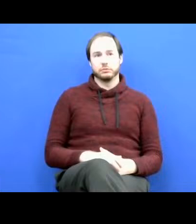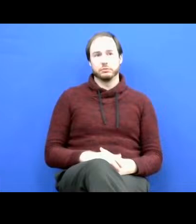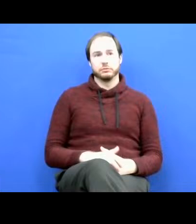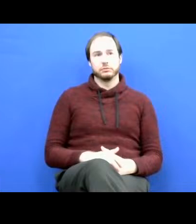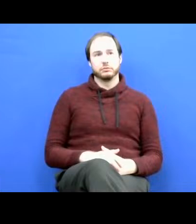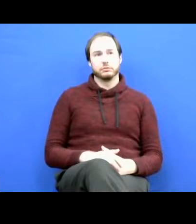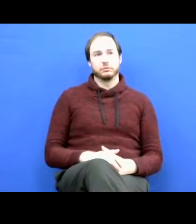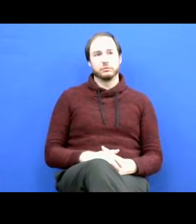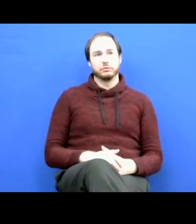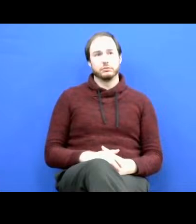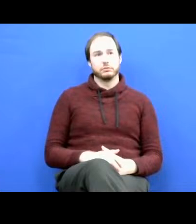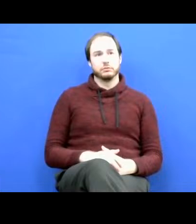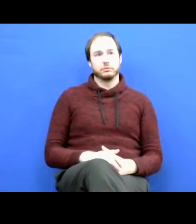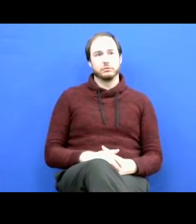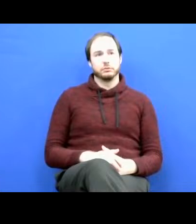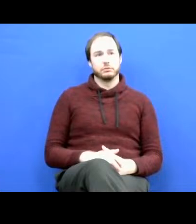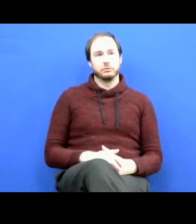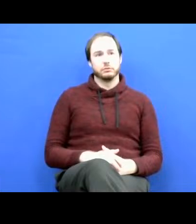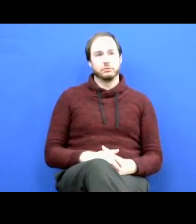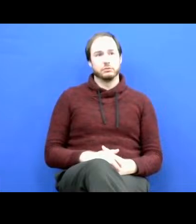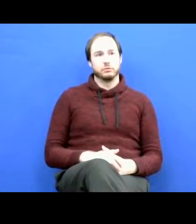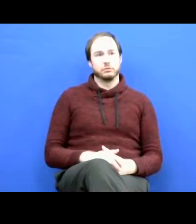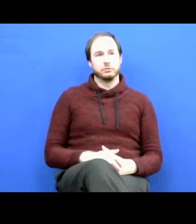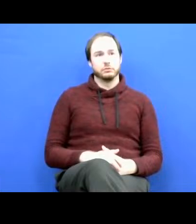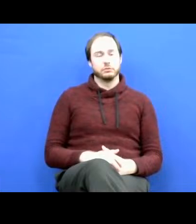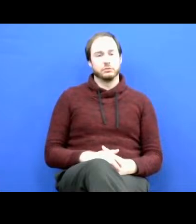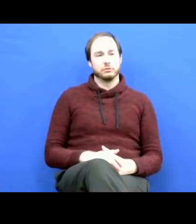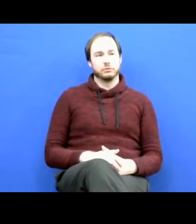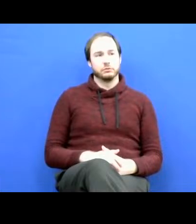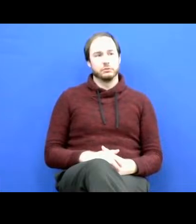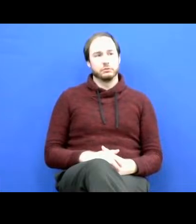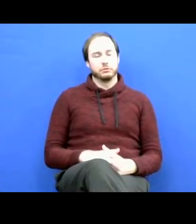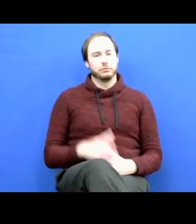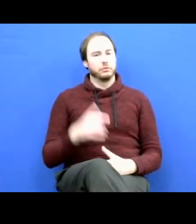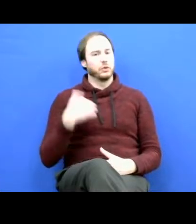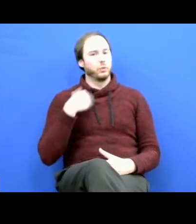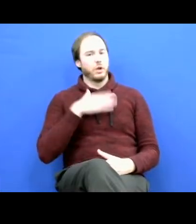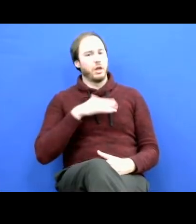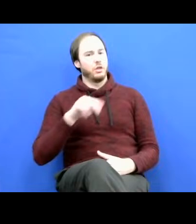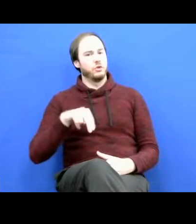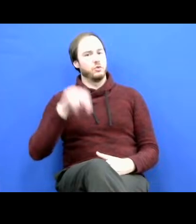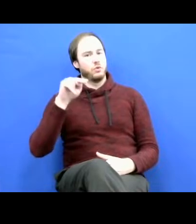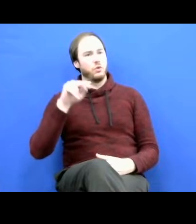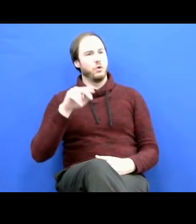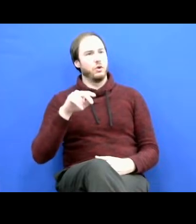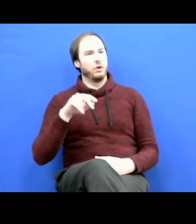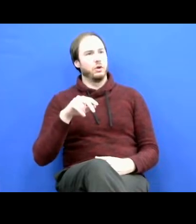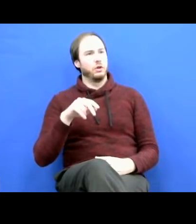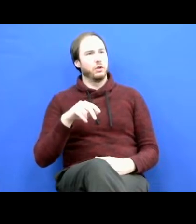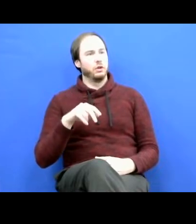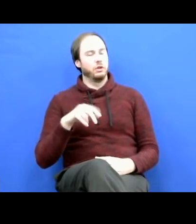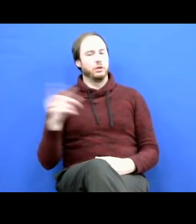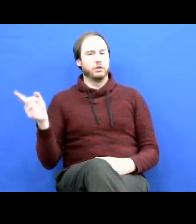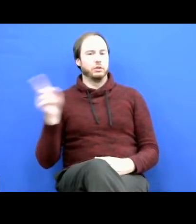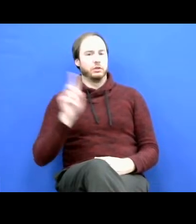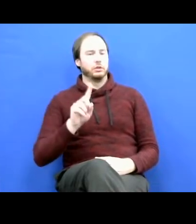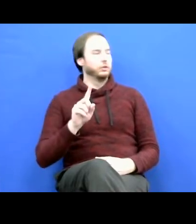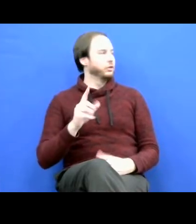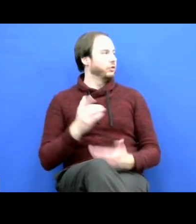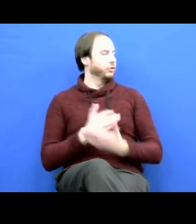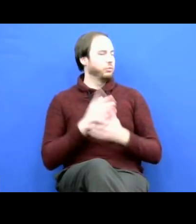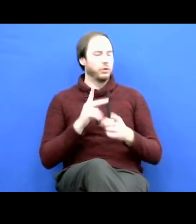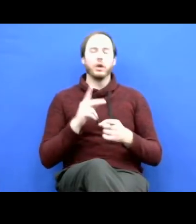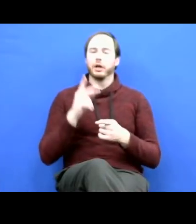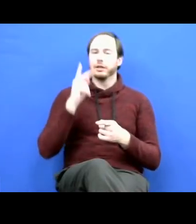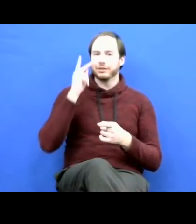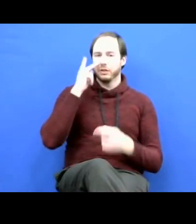You to the north out their driveway? Okay. Gotcha. Okay, yeah, I can see. So